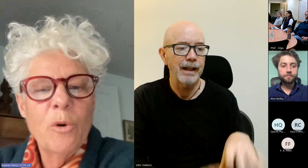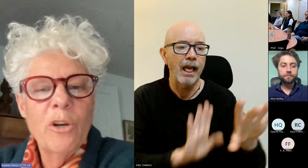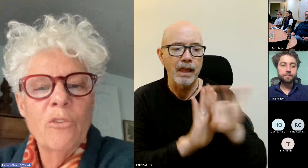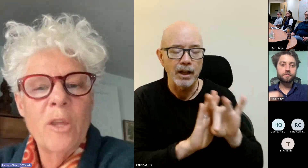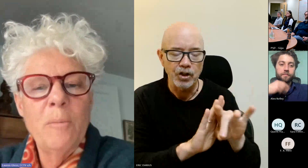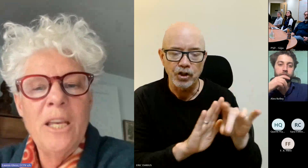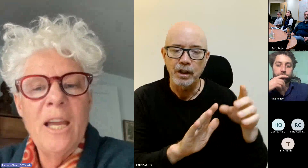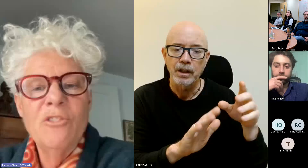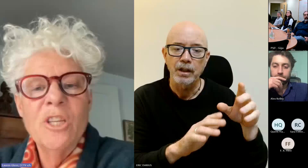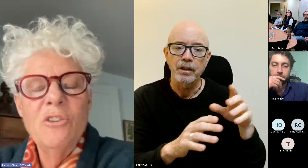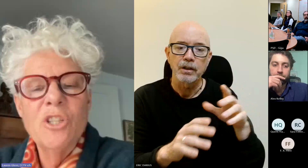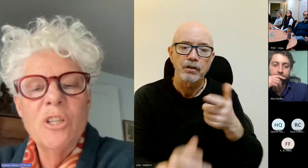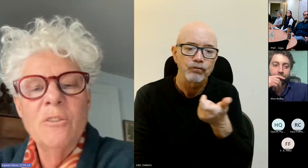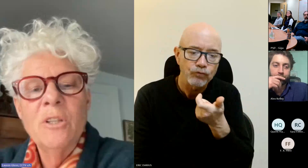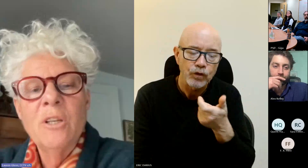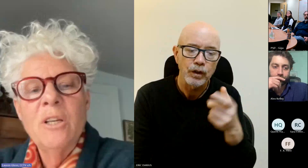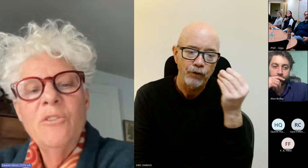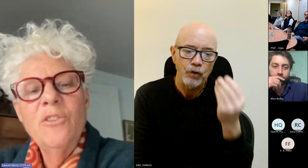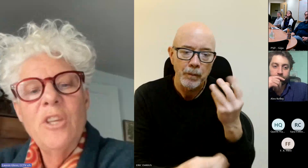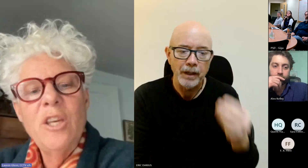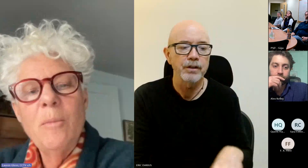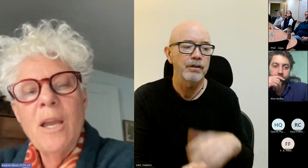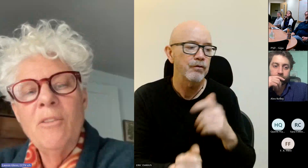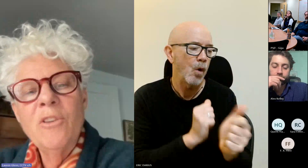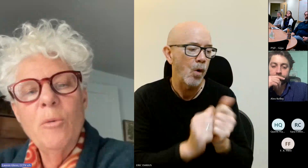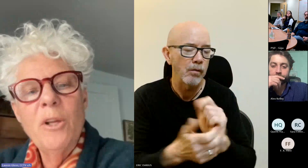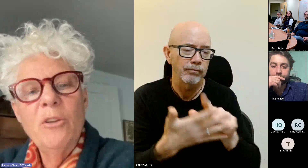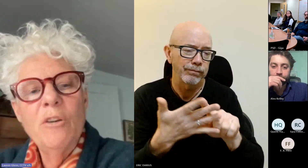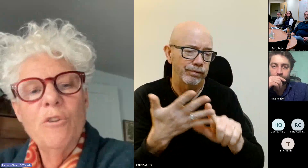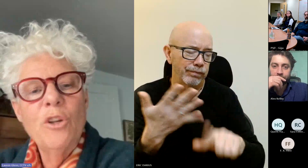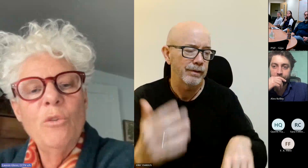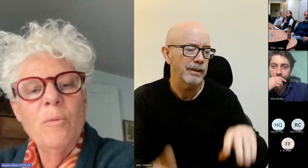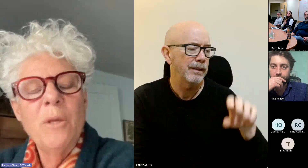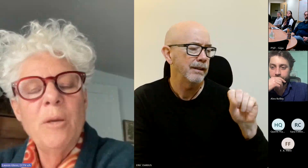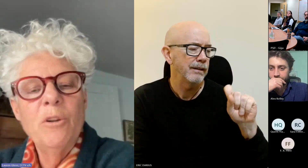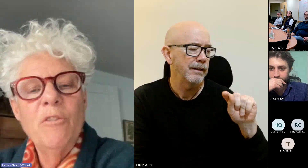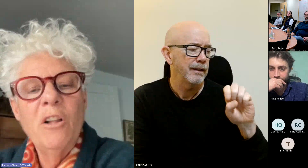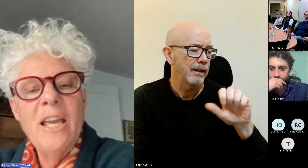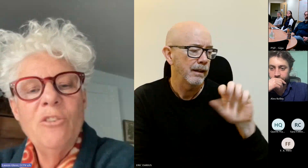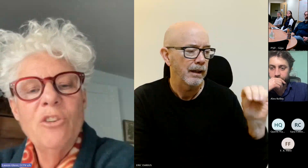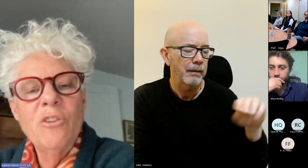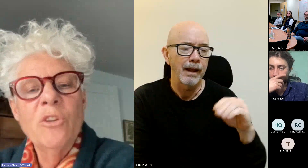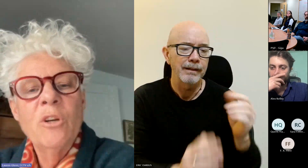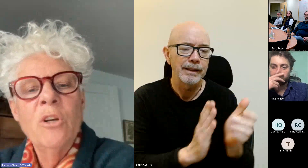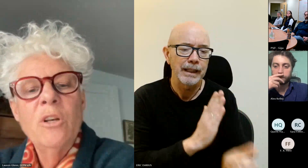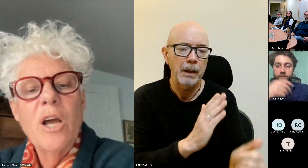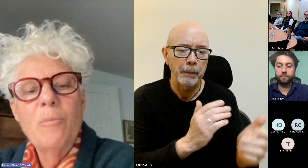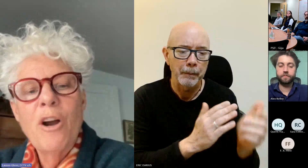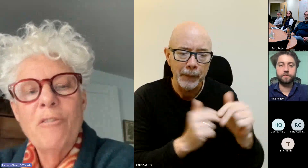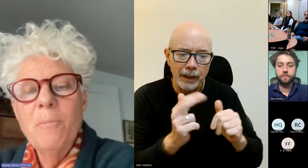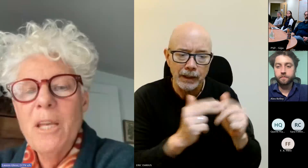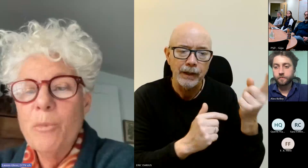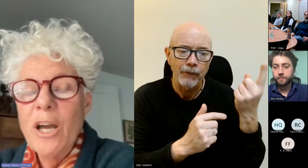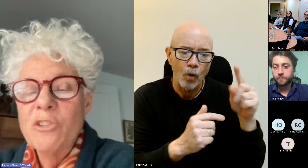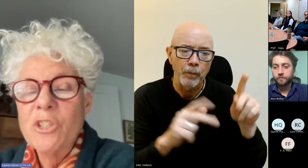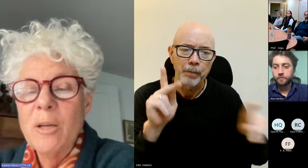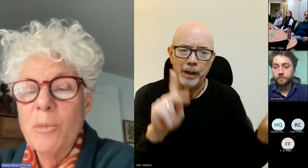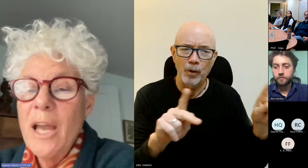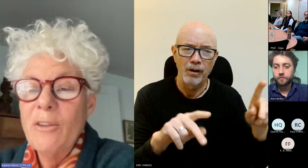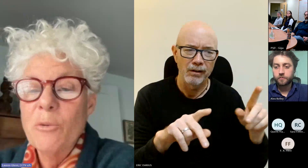including sports and media education, STEAM and skill building for youth and people of all ages, nonprofit